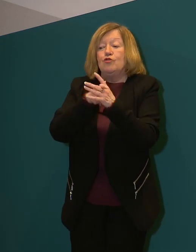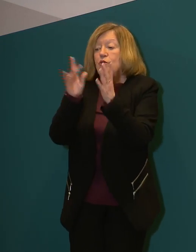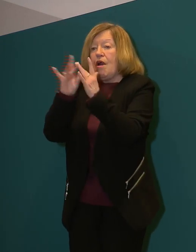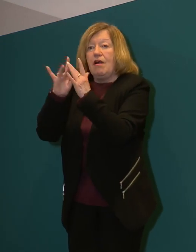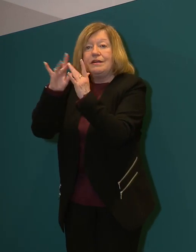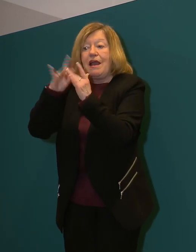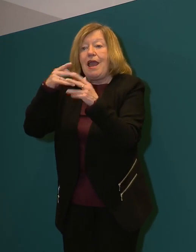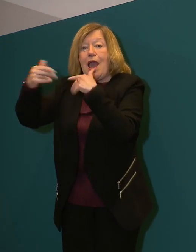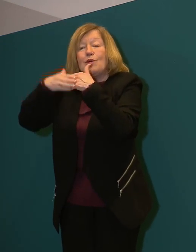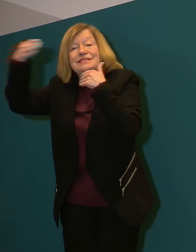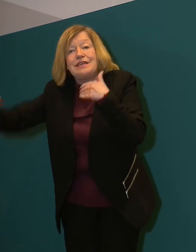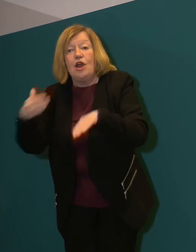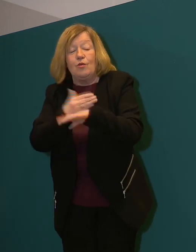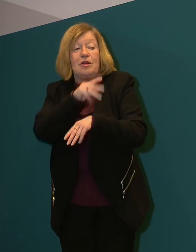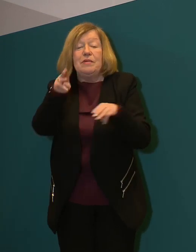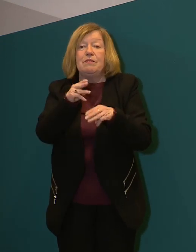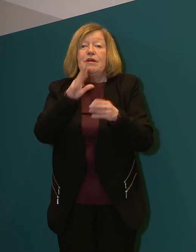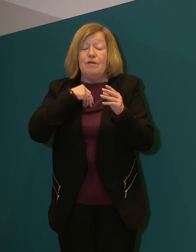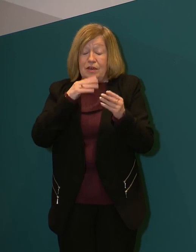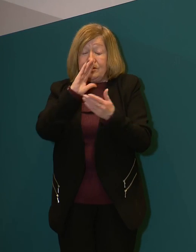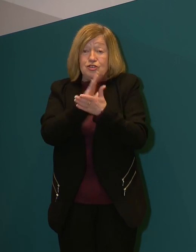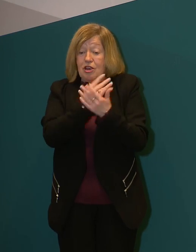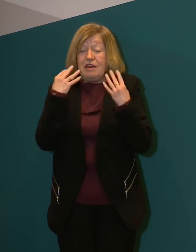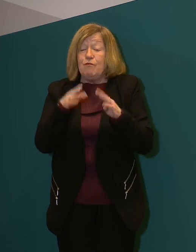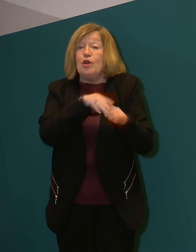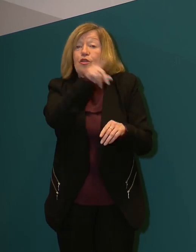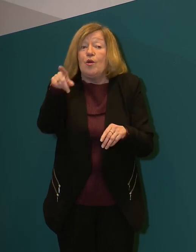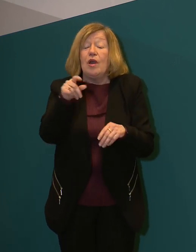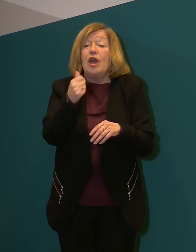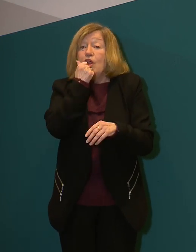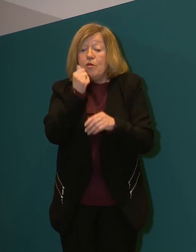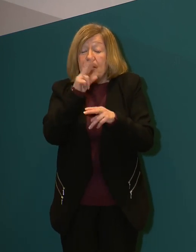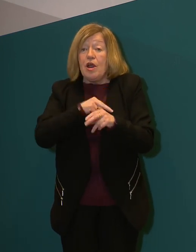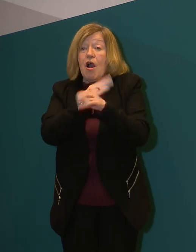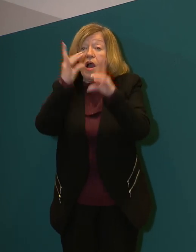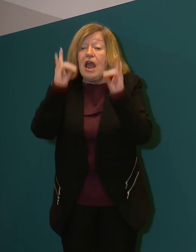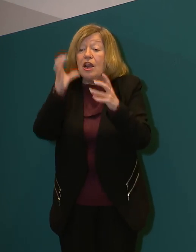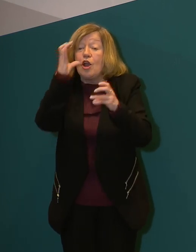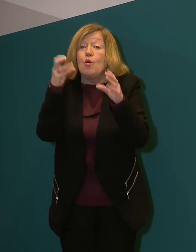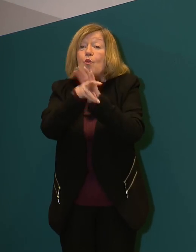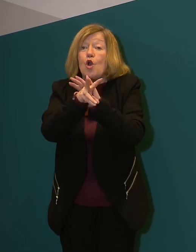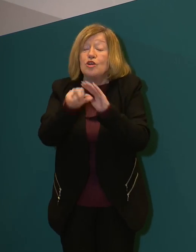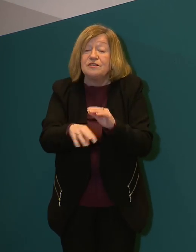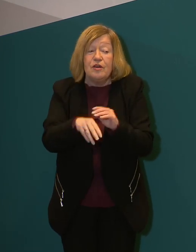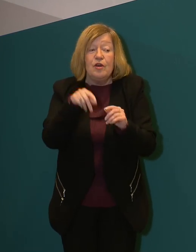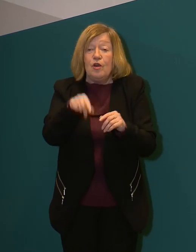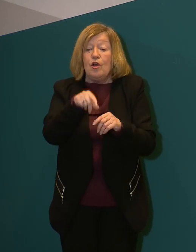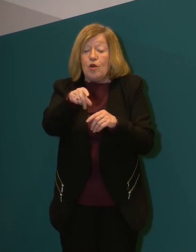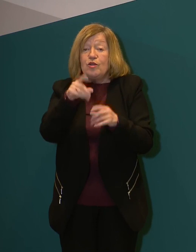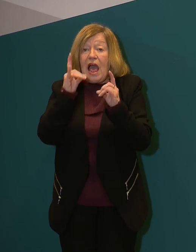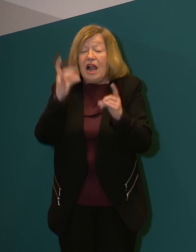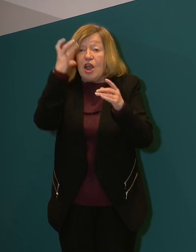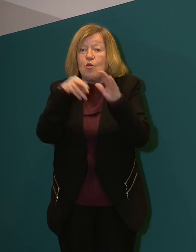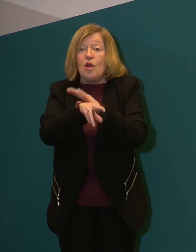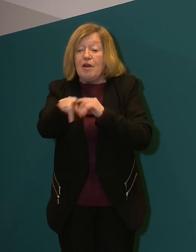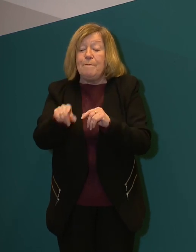the work. And I think we've shared with you information in the past, a portion of all of healthcare worker infections that are attributable to those healthcare workers